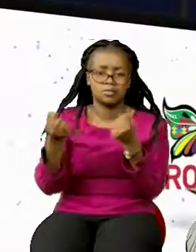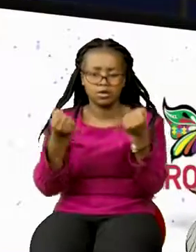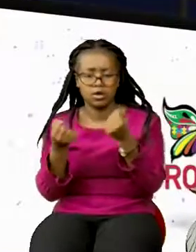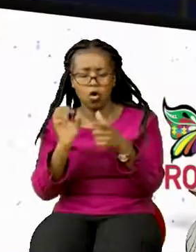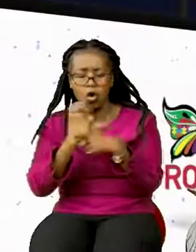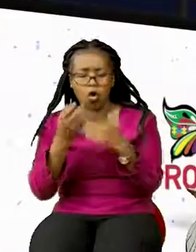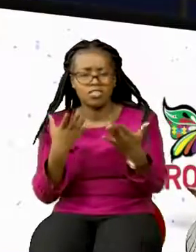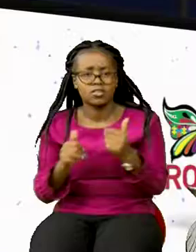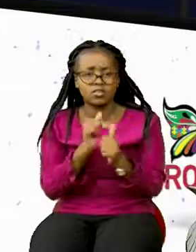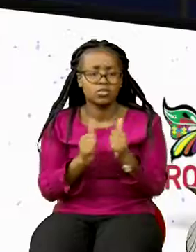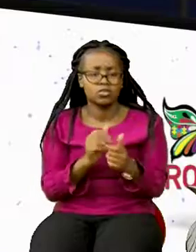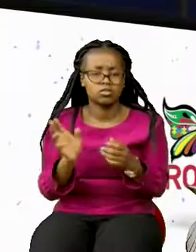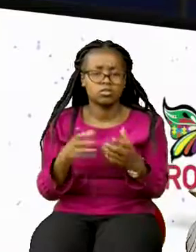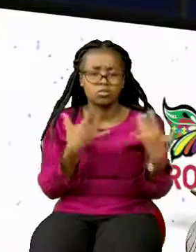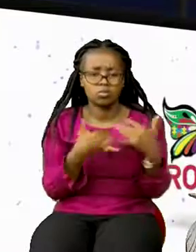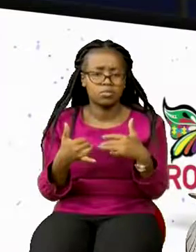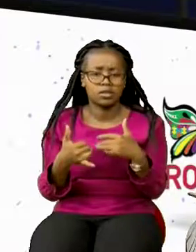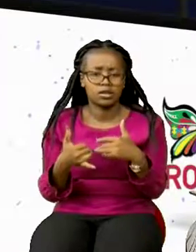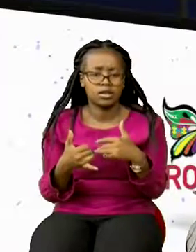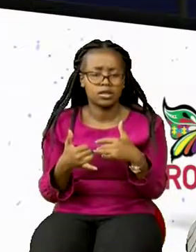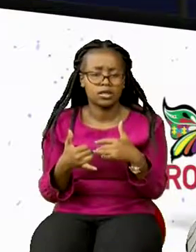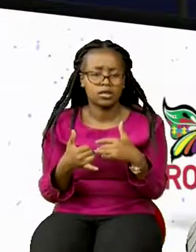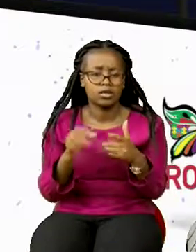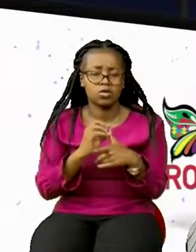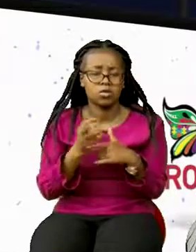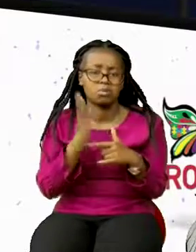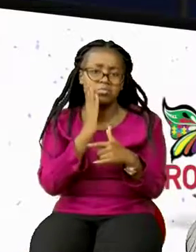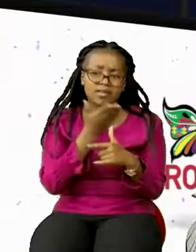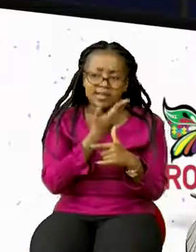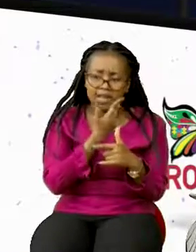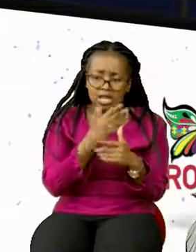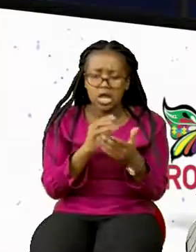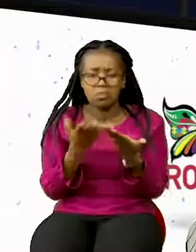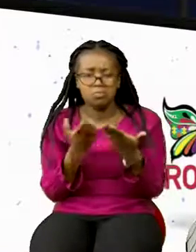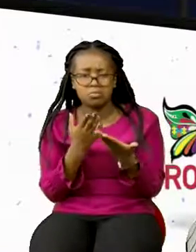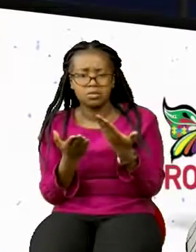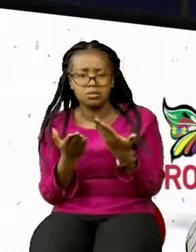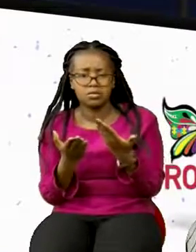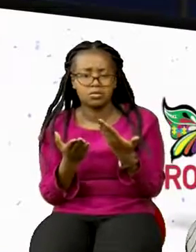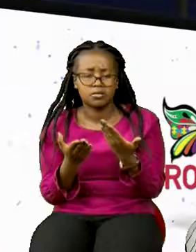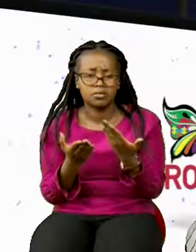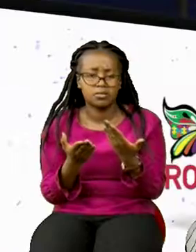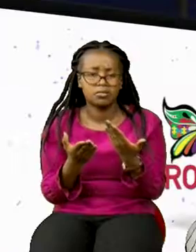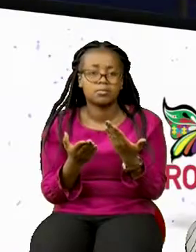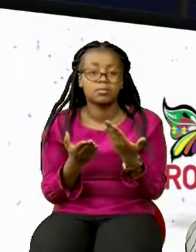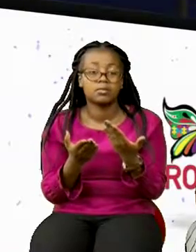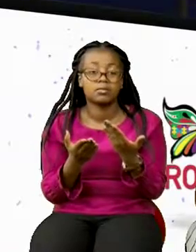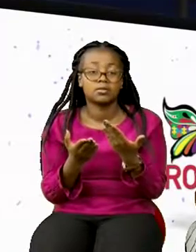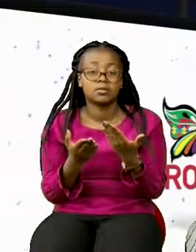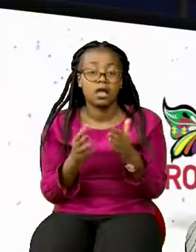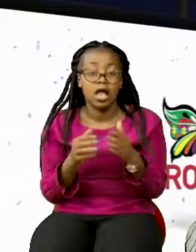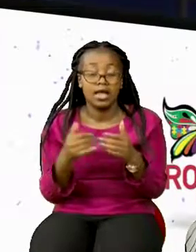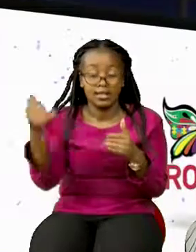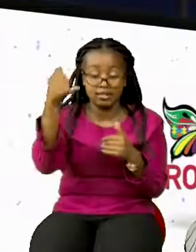are specifically arranged in specific color code or in specific sizes or in specific order or